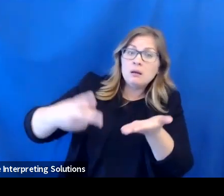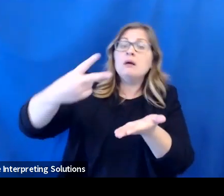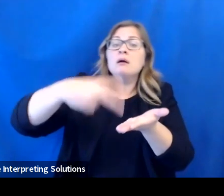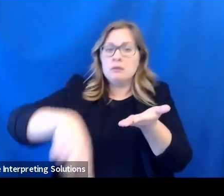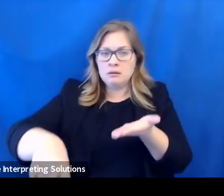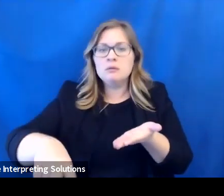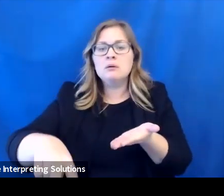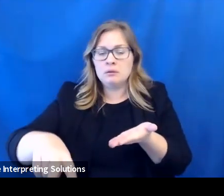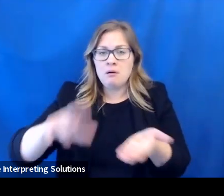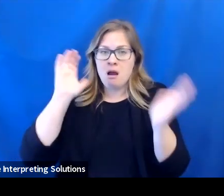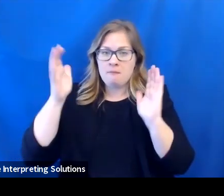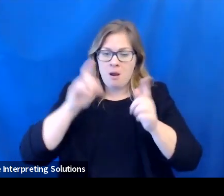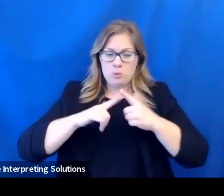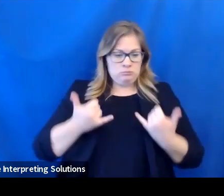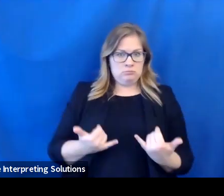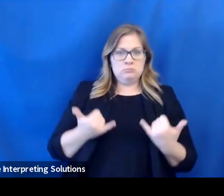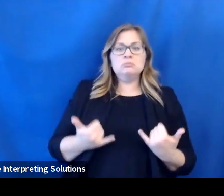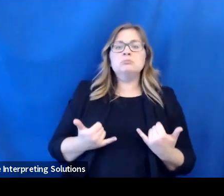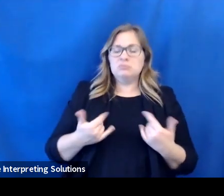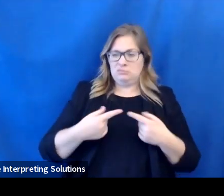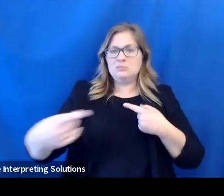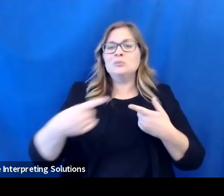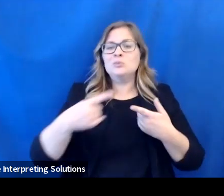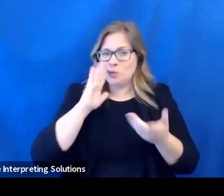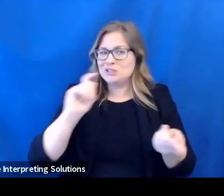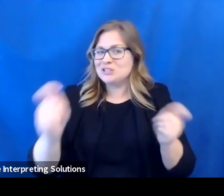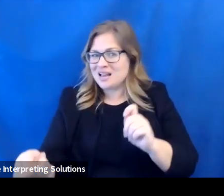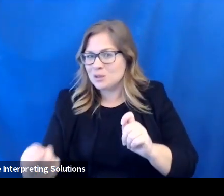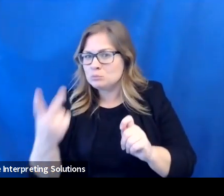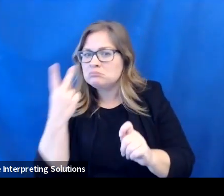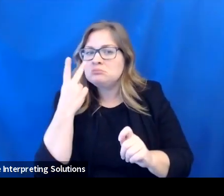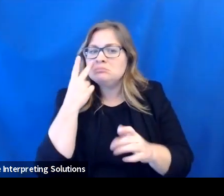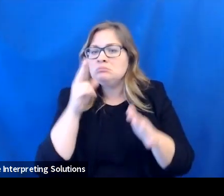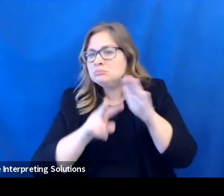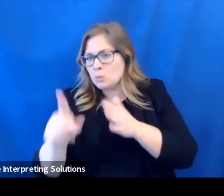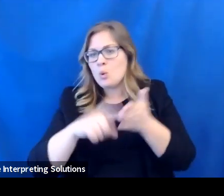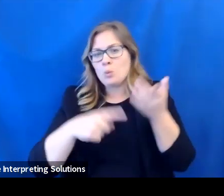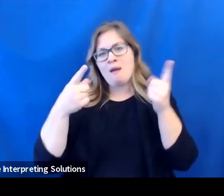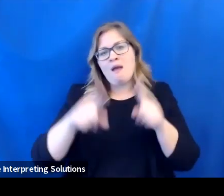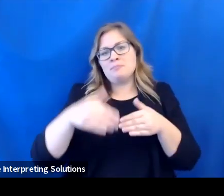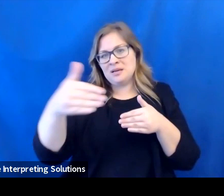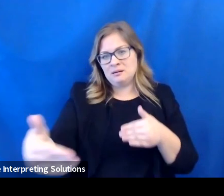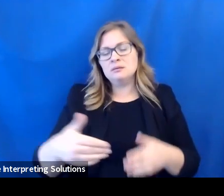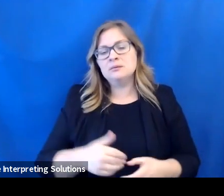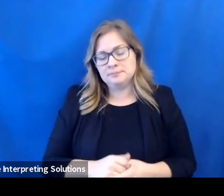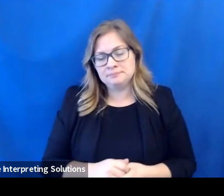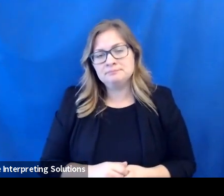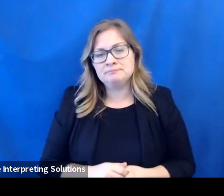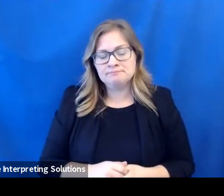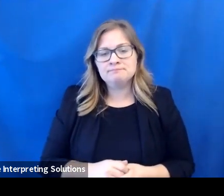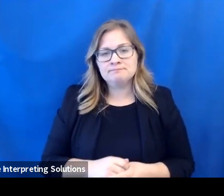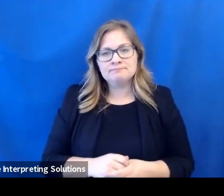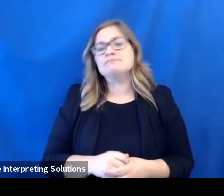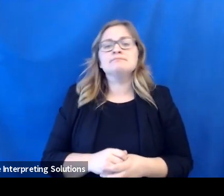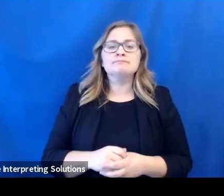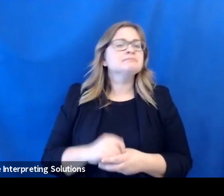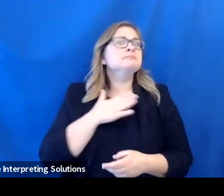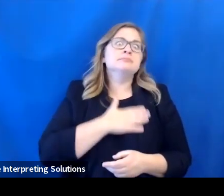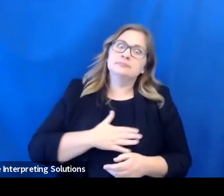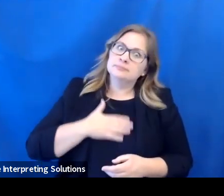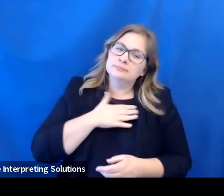know, asymptomatic transmission and those things. But what I would tell those people is stick with us on this. We are doing the best we can.